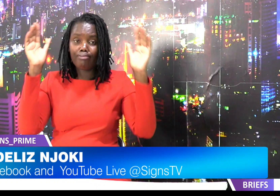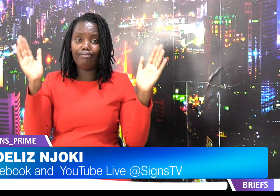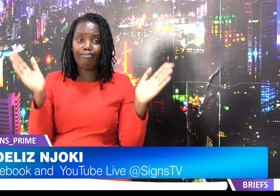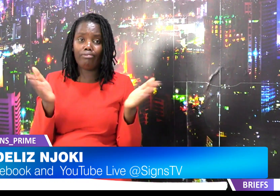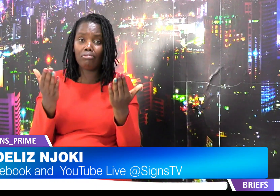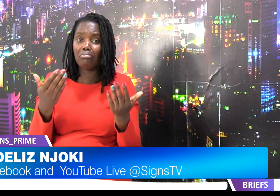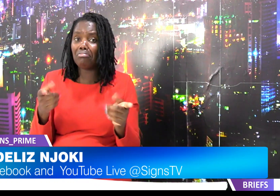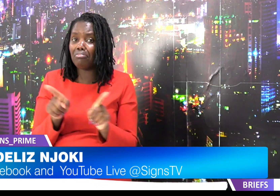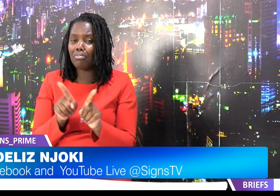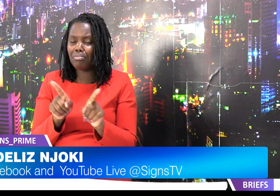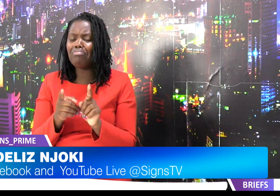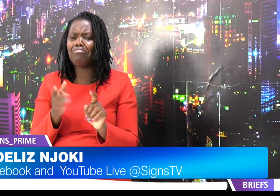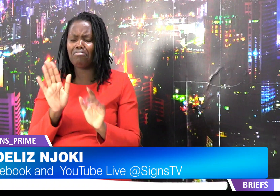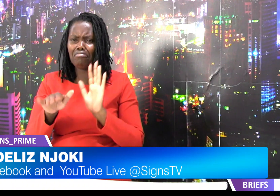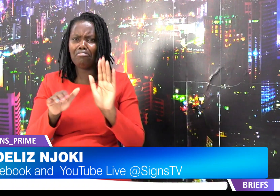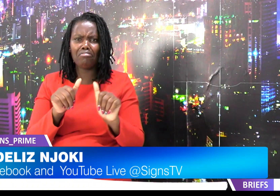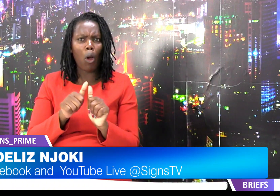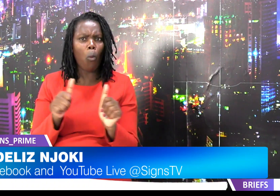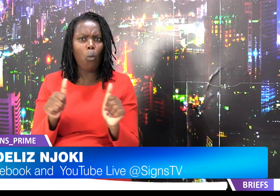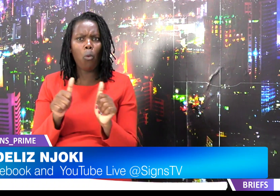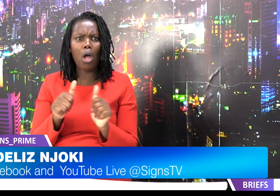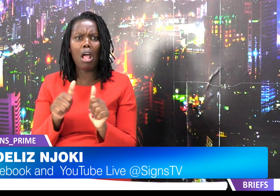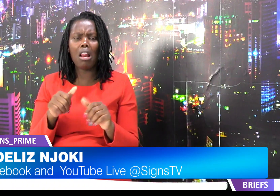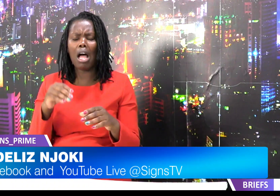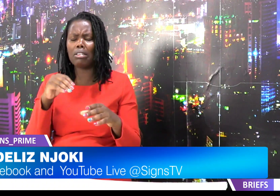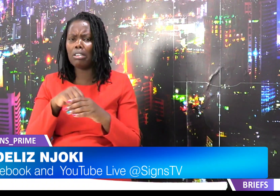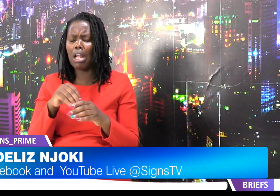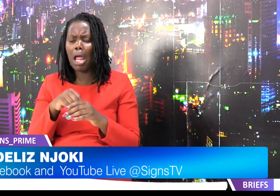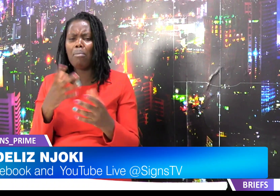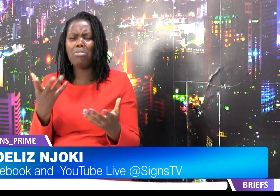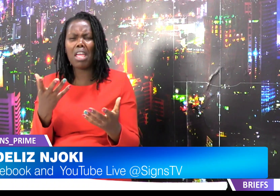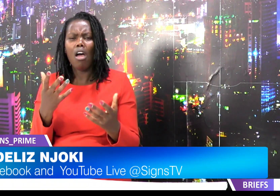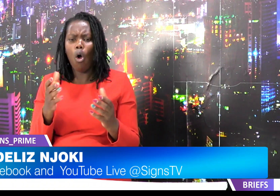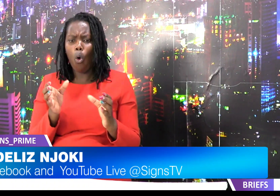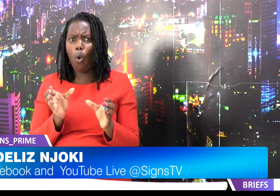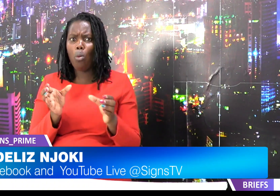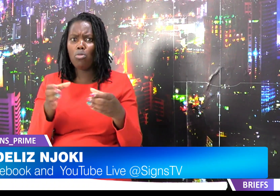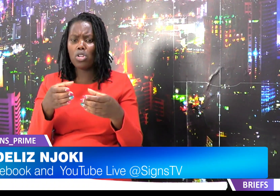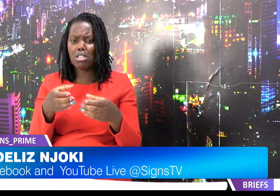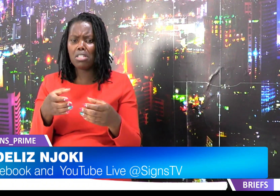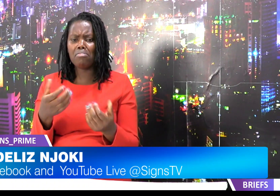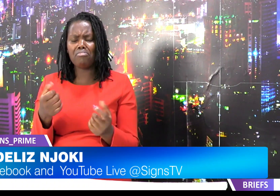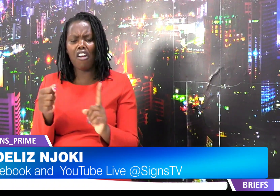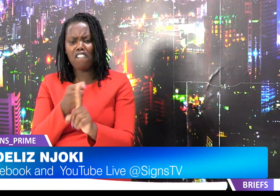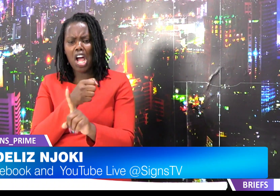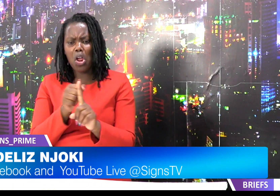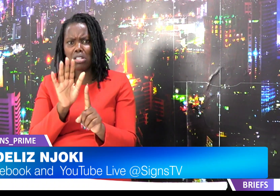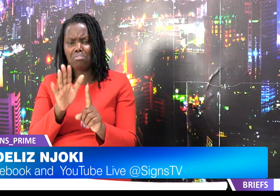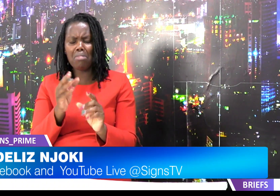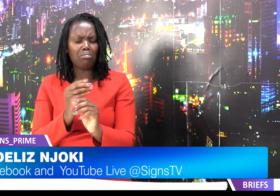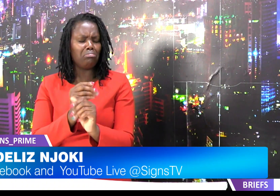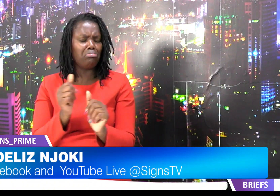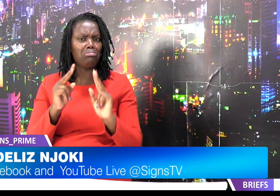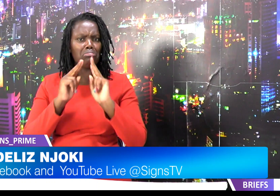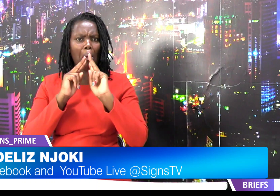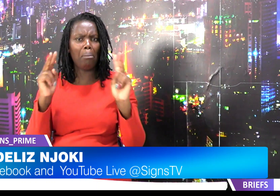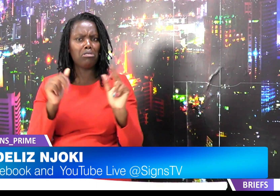on areas that have been plagued by crime, including cattle rustling, banditry,